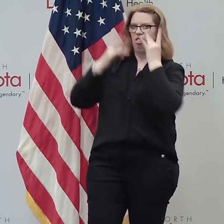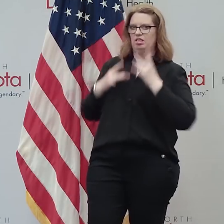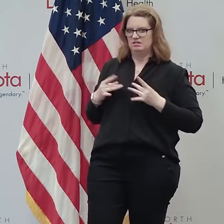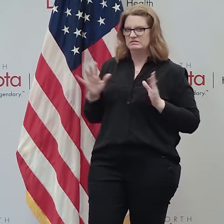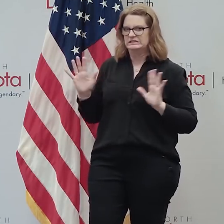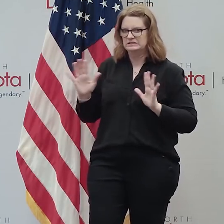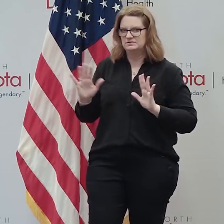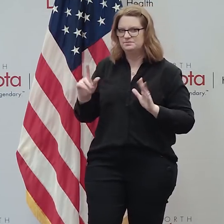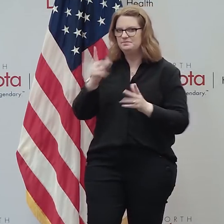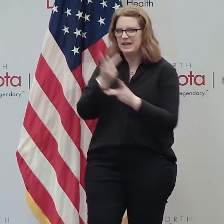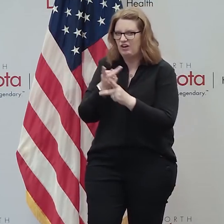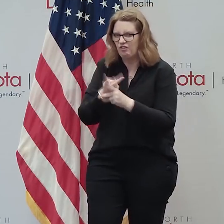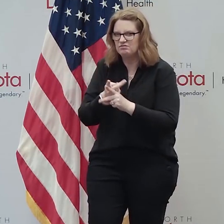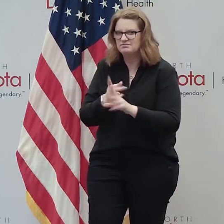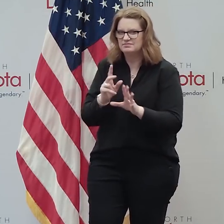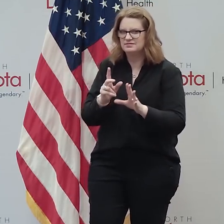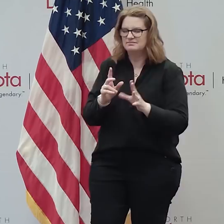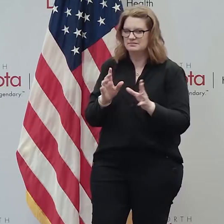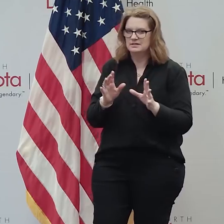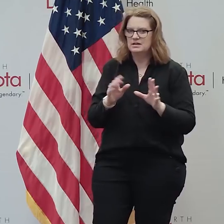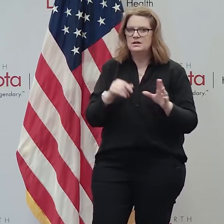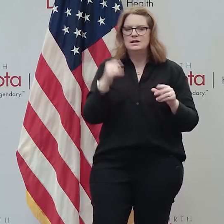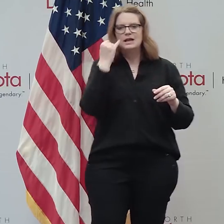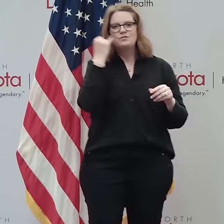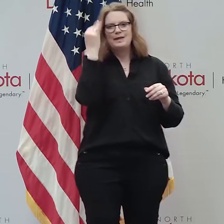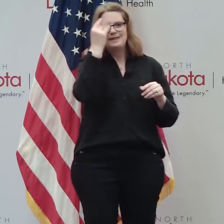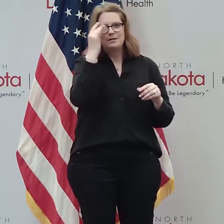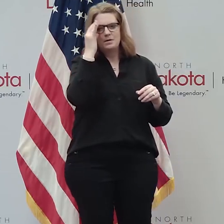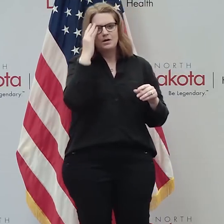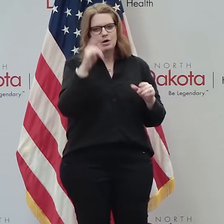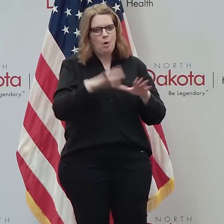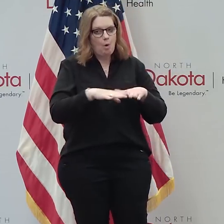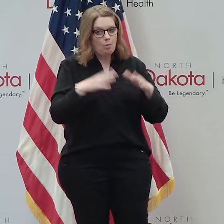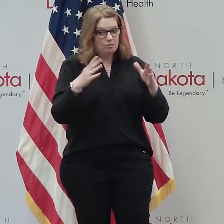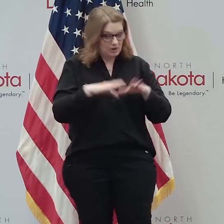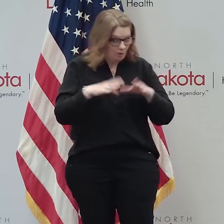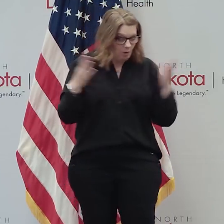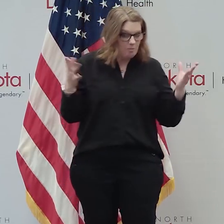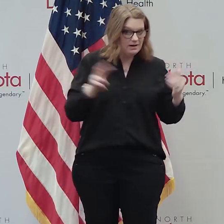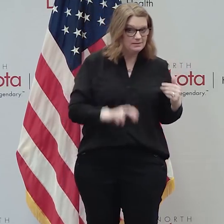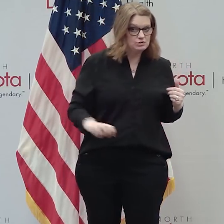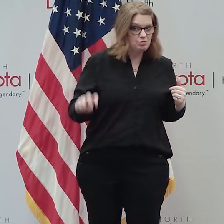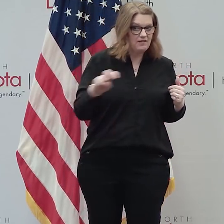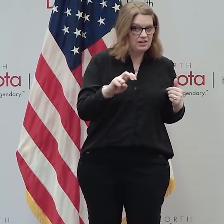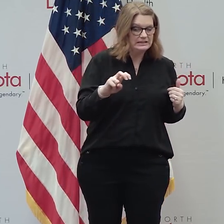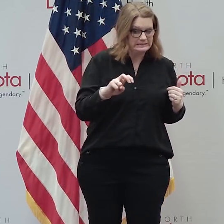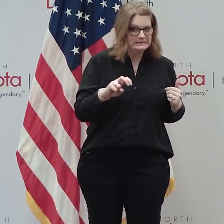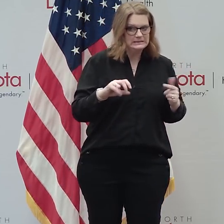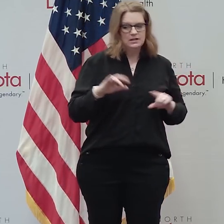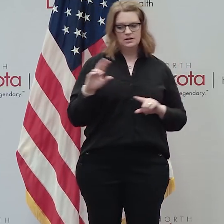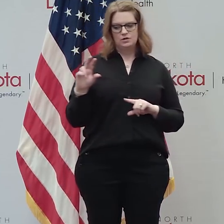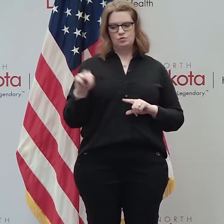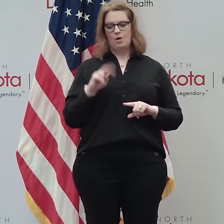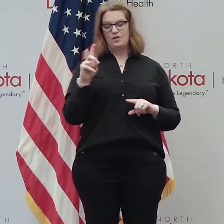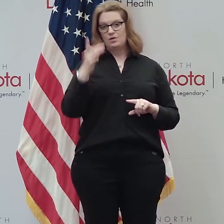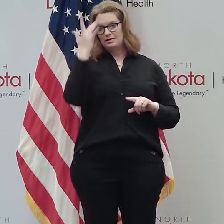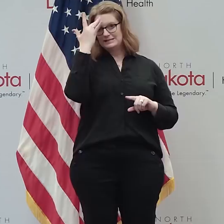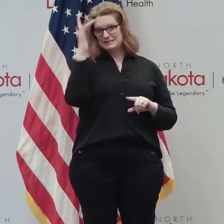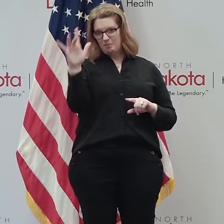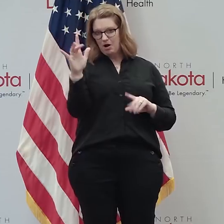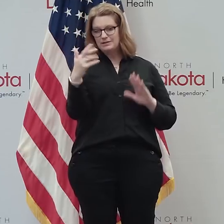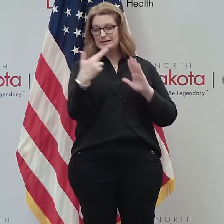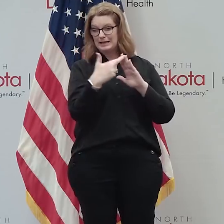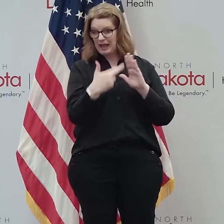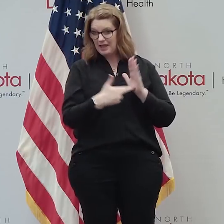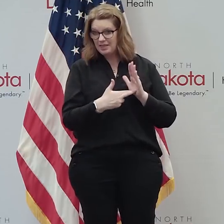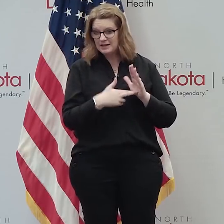so again, as we think about opening up travel, it's important to understand the North Dakota SMART guidelines